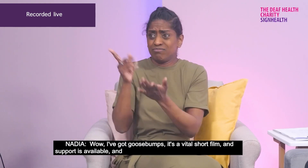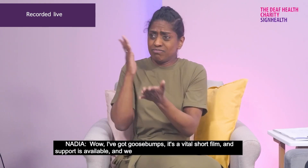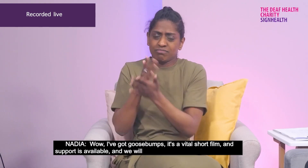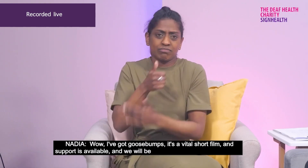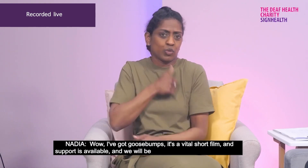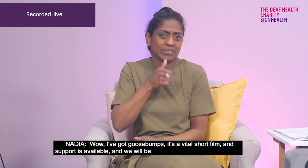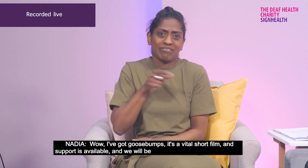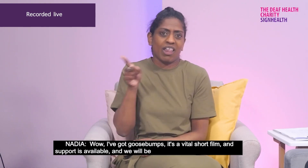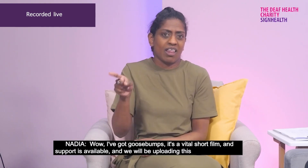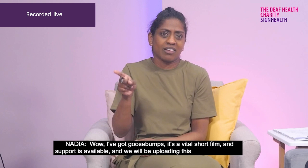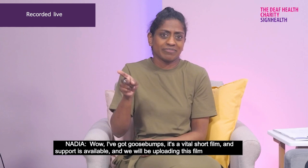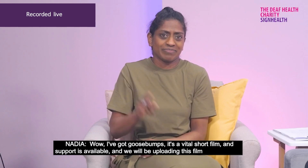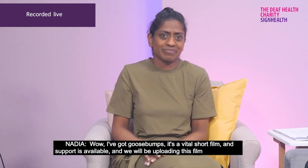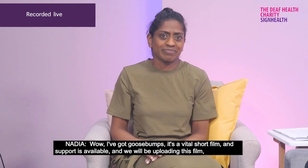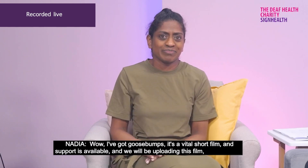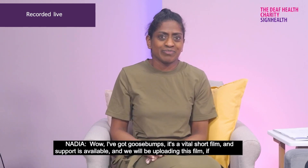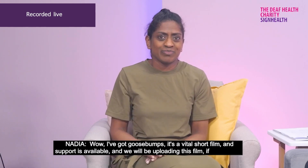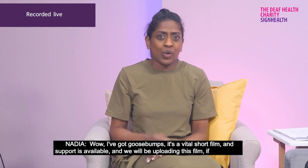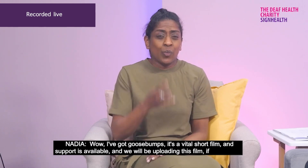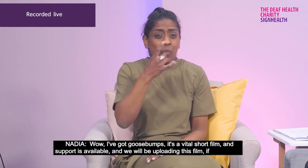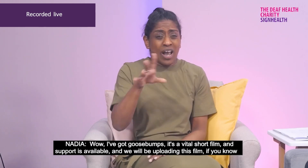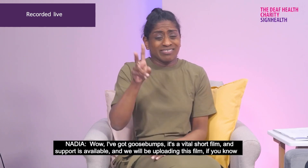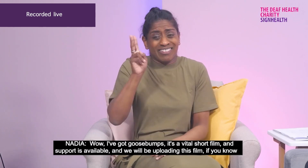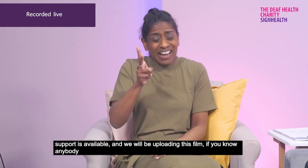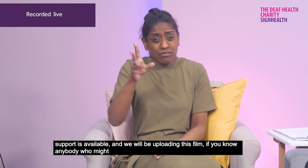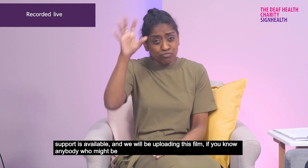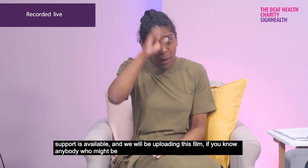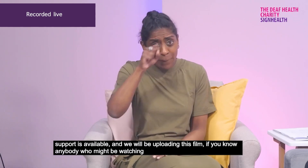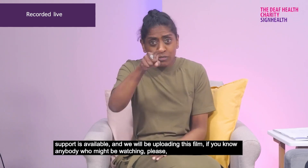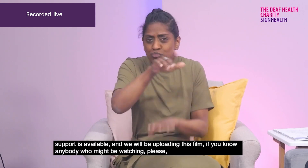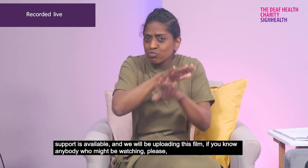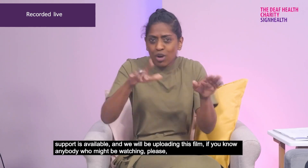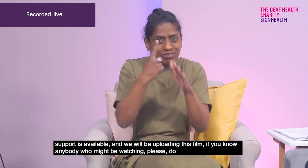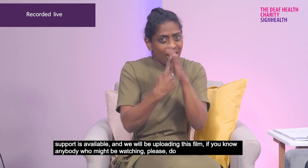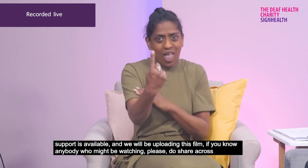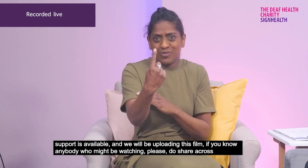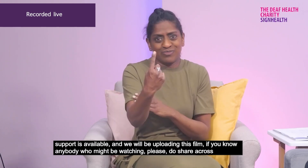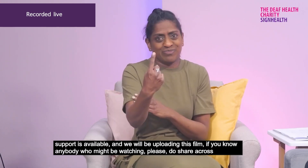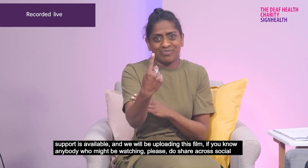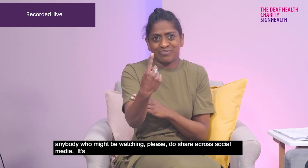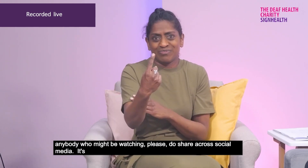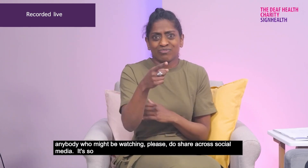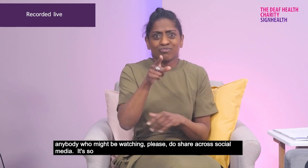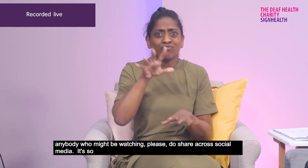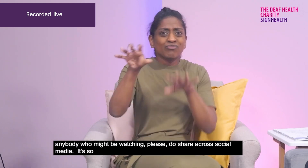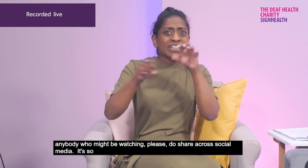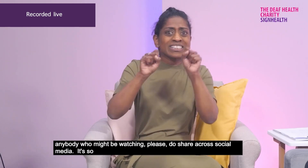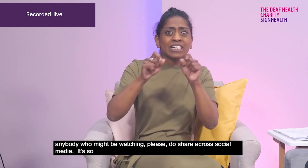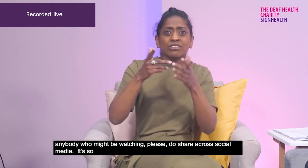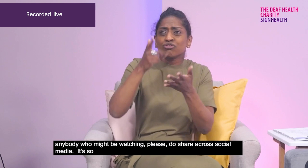the website as well. So if you know anybody that might benefit from watching, please do share across social media. It is so